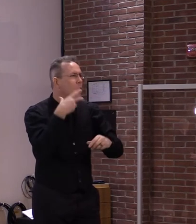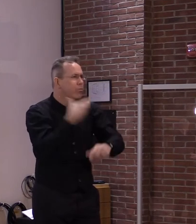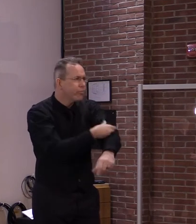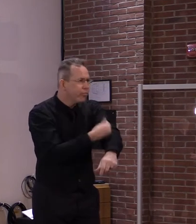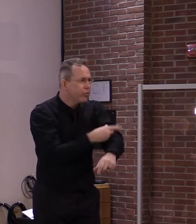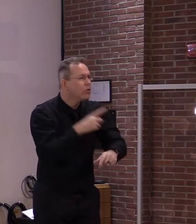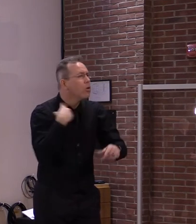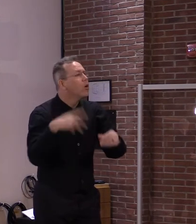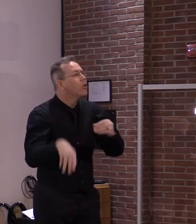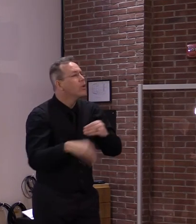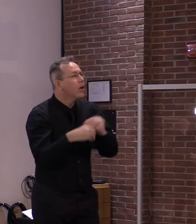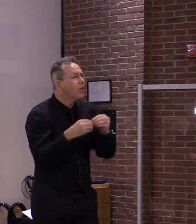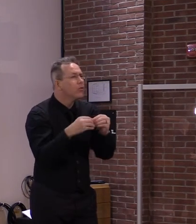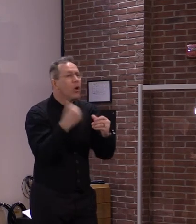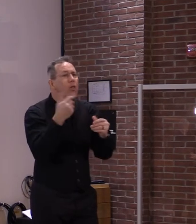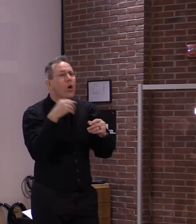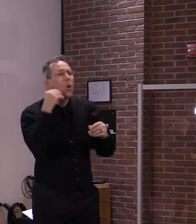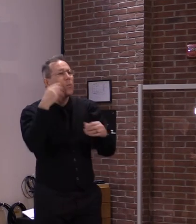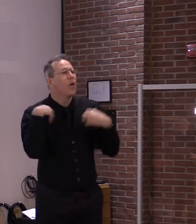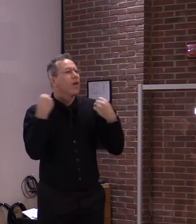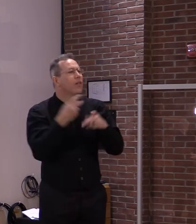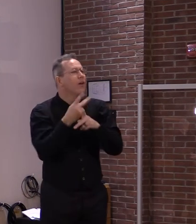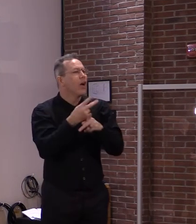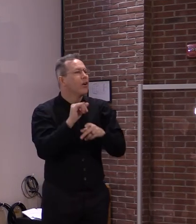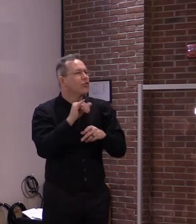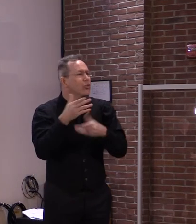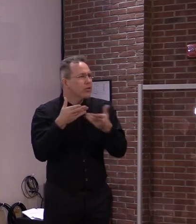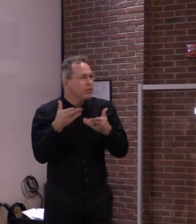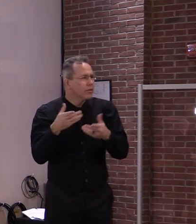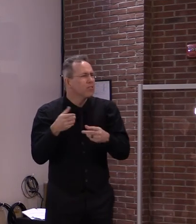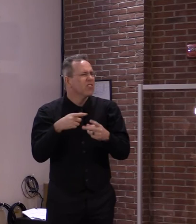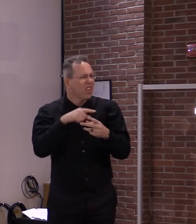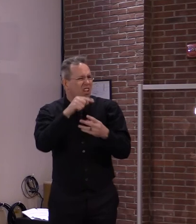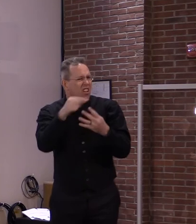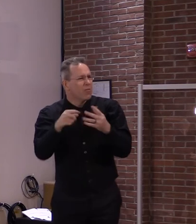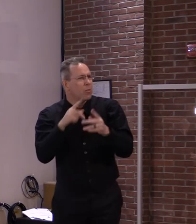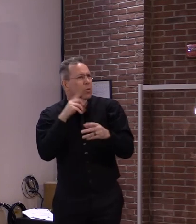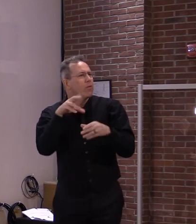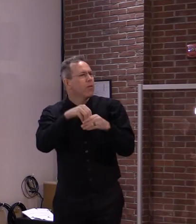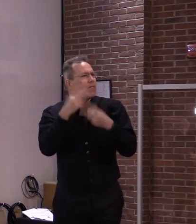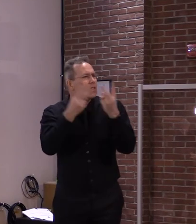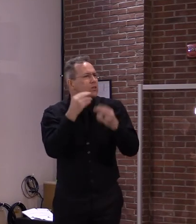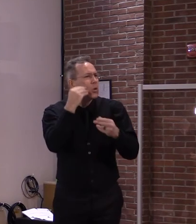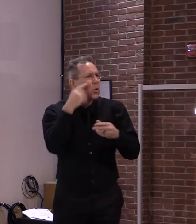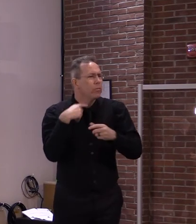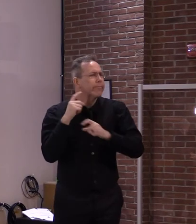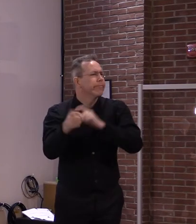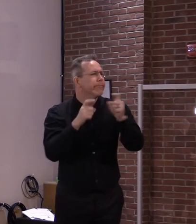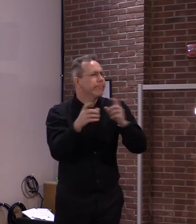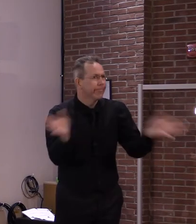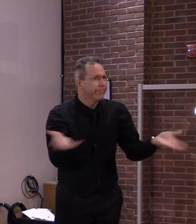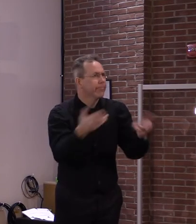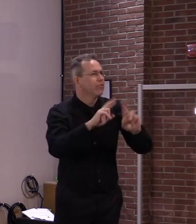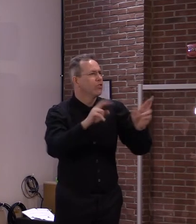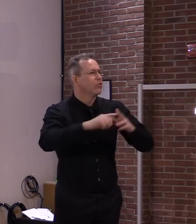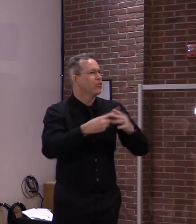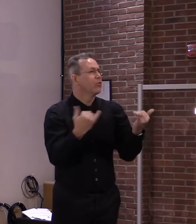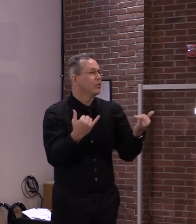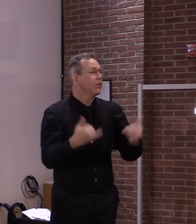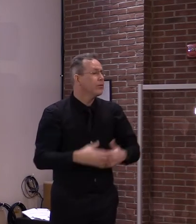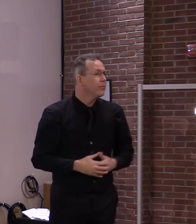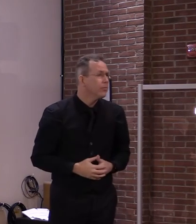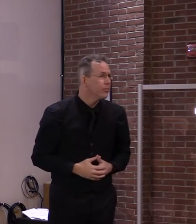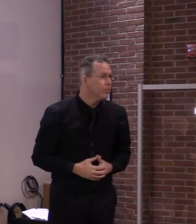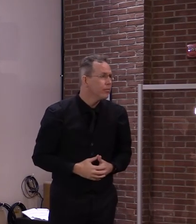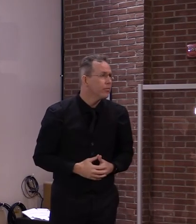organizations and ems uh later on as well okay so the doses have already been allocated to the